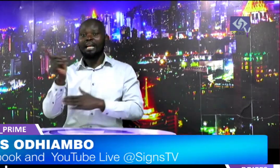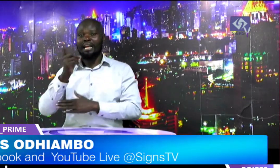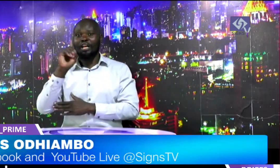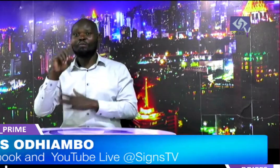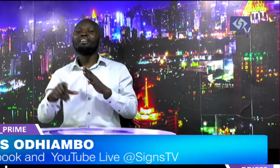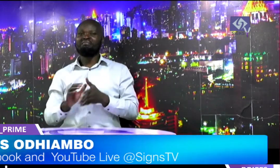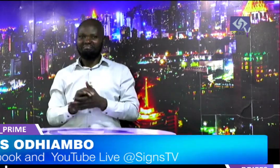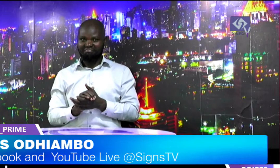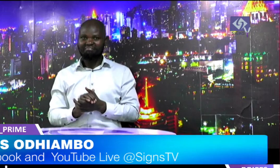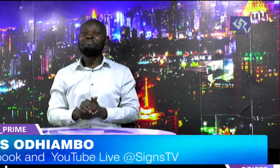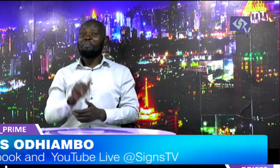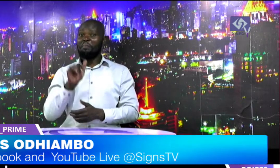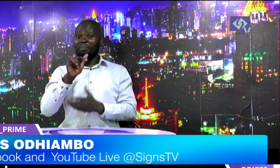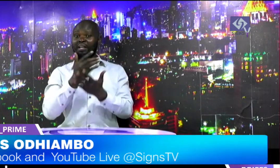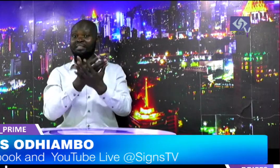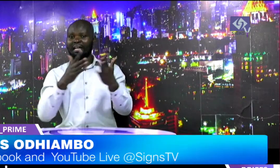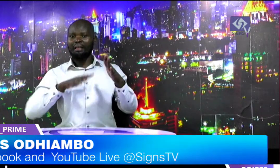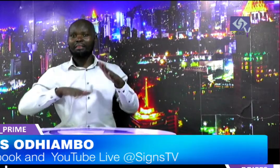Nairobi lawn.